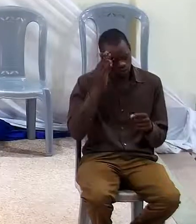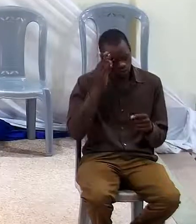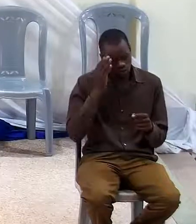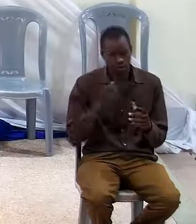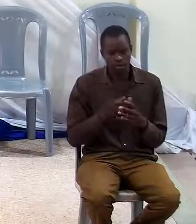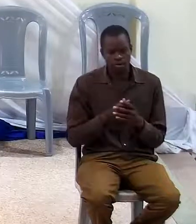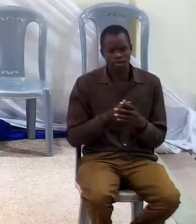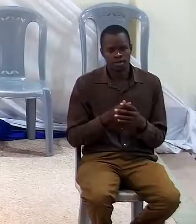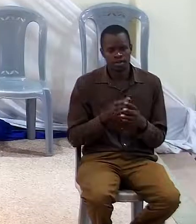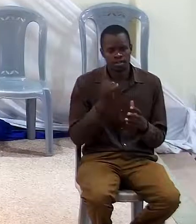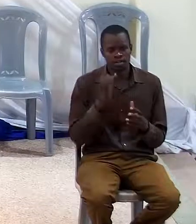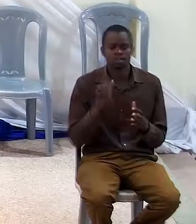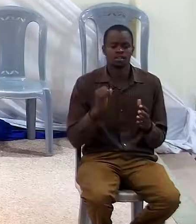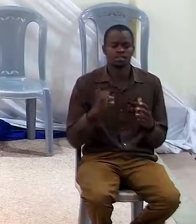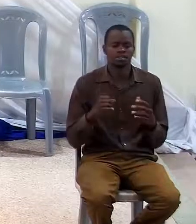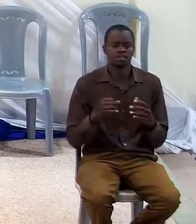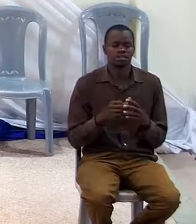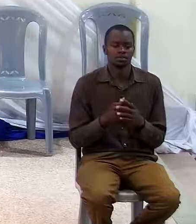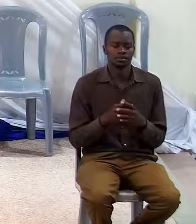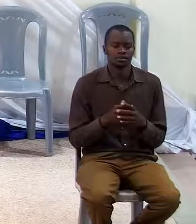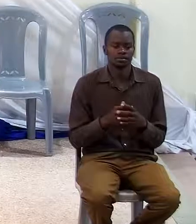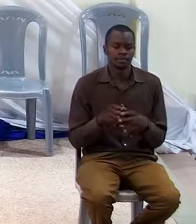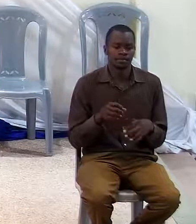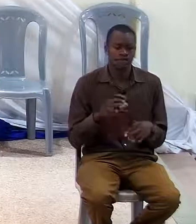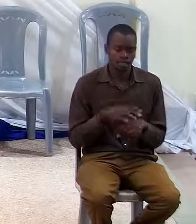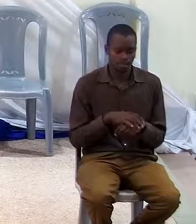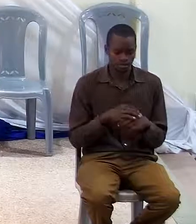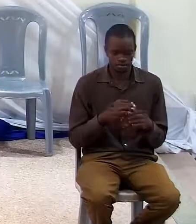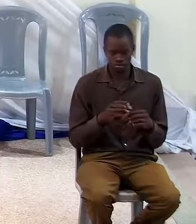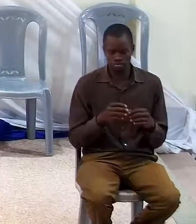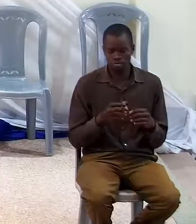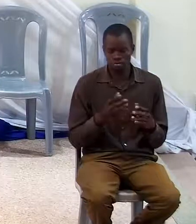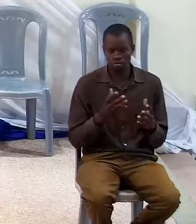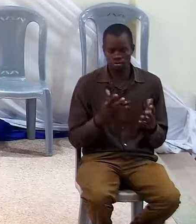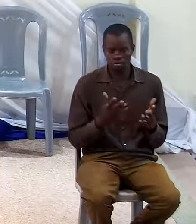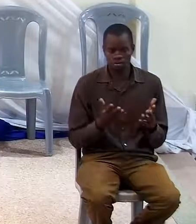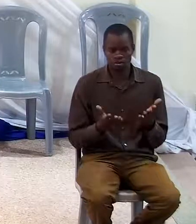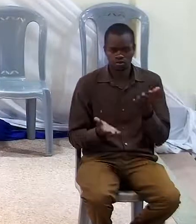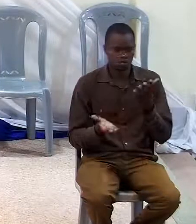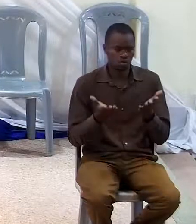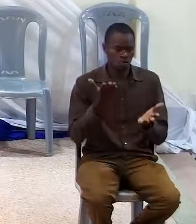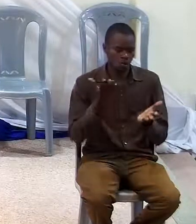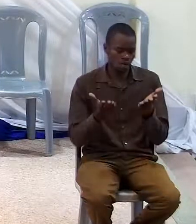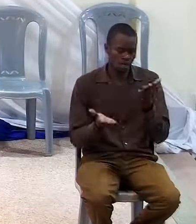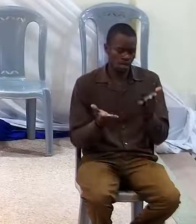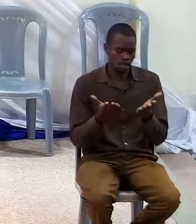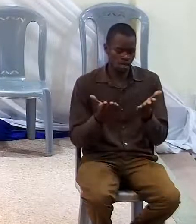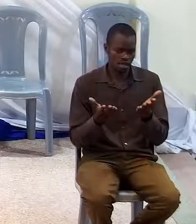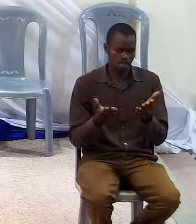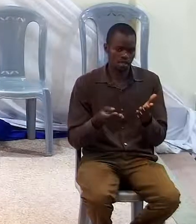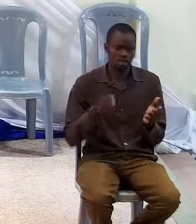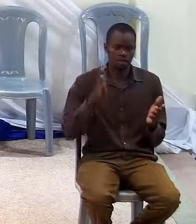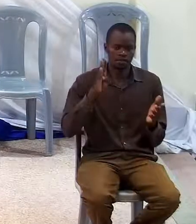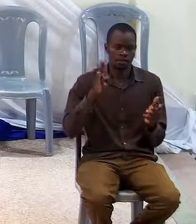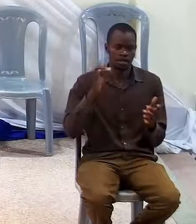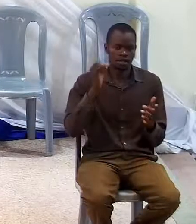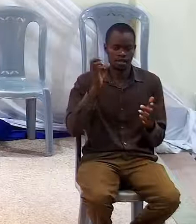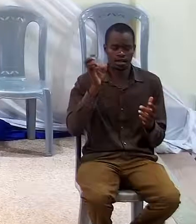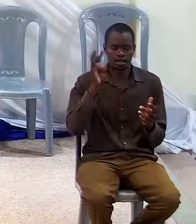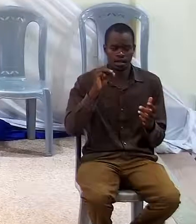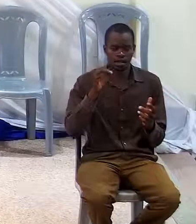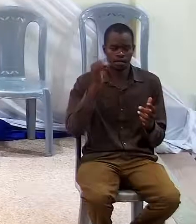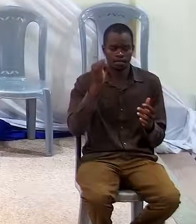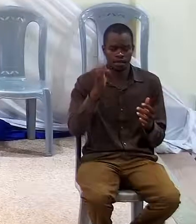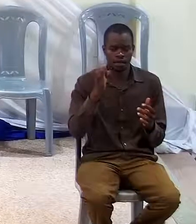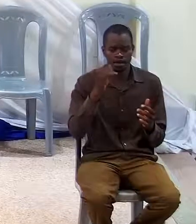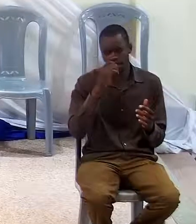to know your body mass index, the BMI. The BMI, you obtain your BMI, you compute your BMI, or you calculate your BMI